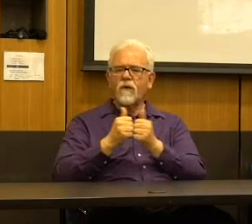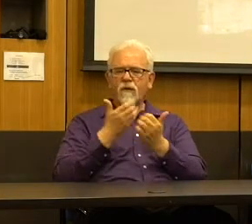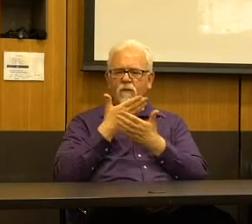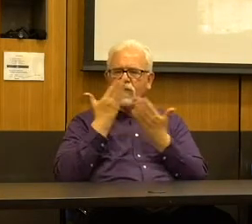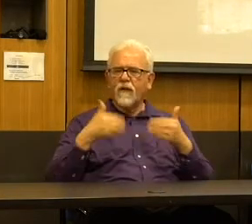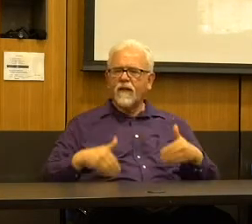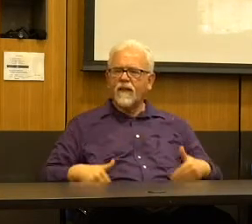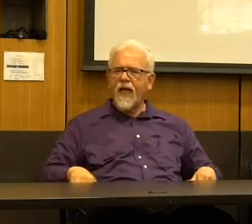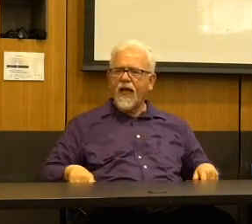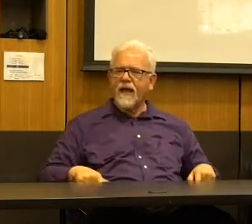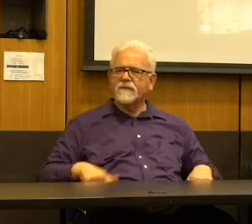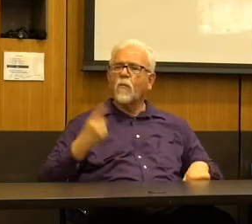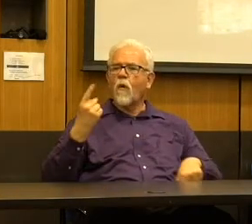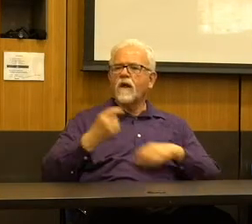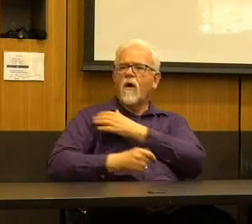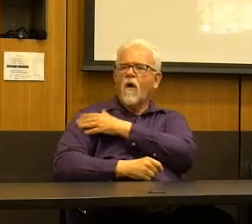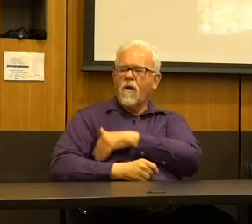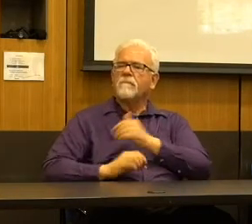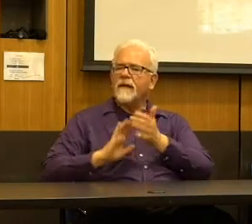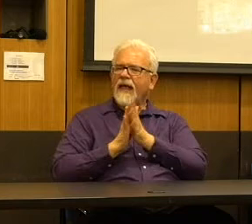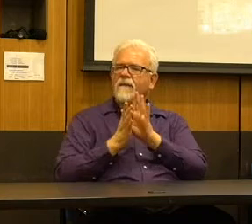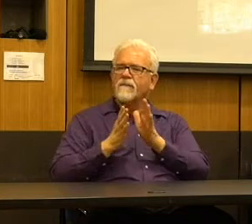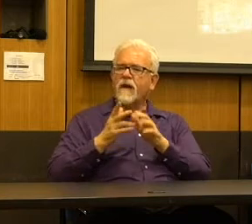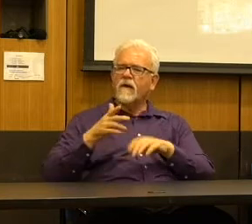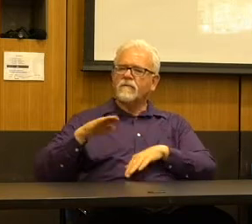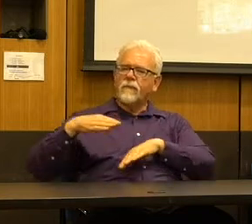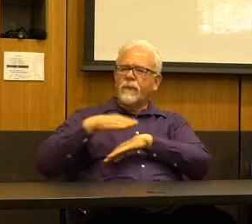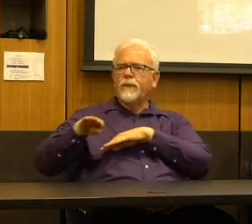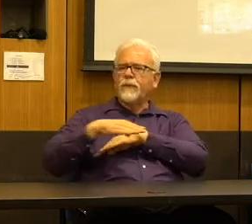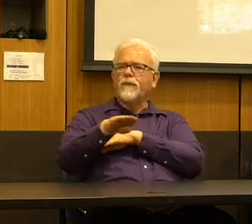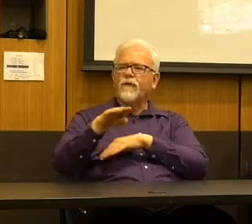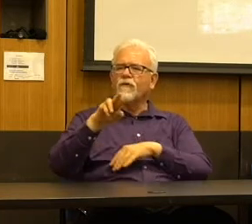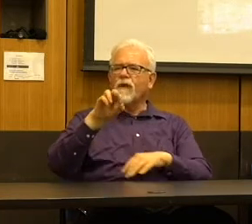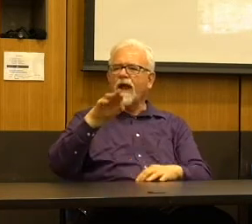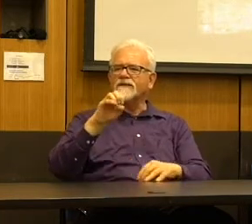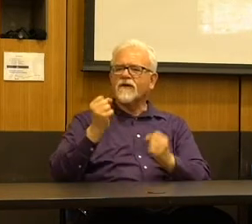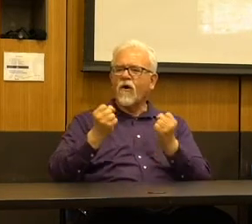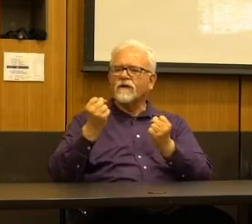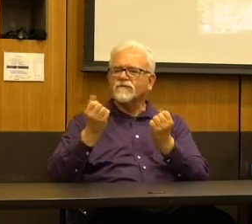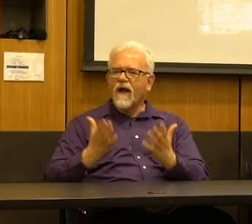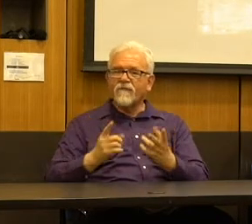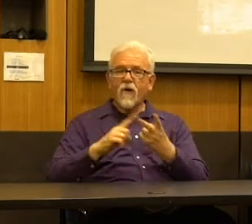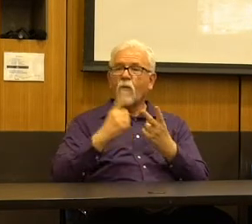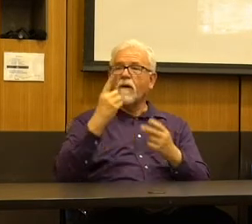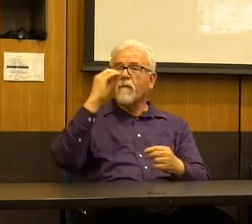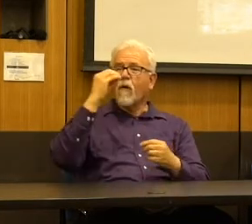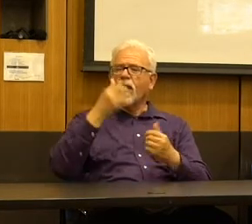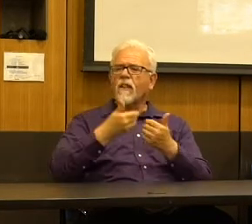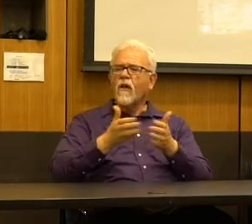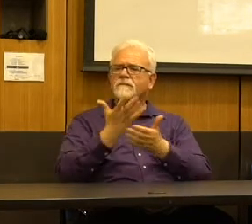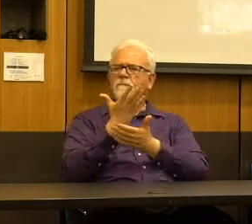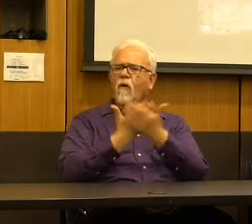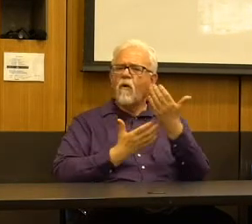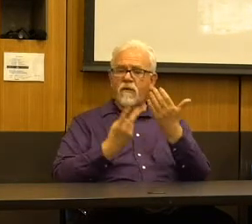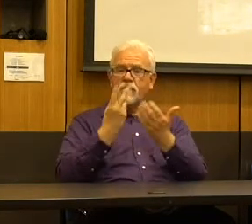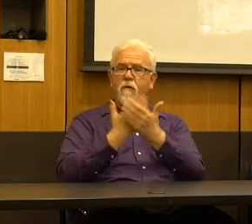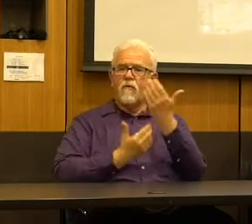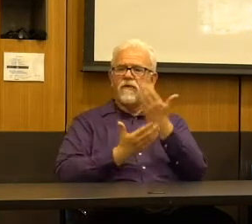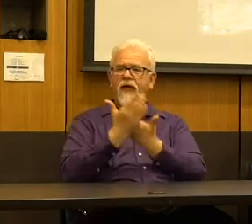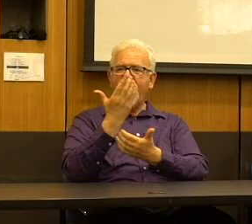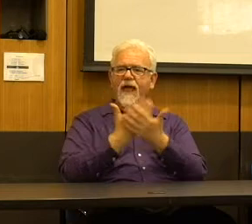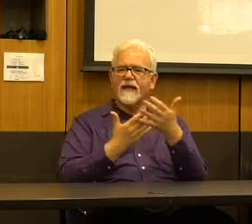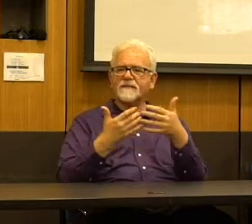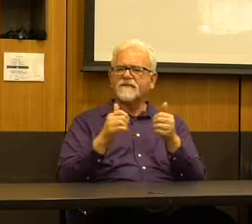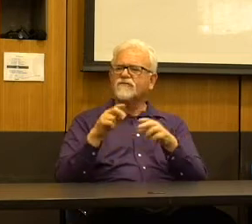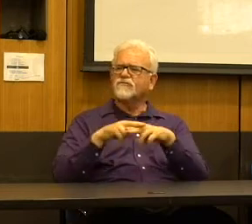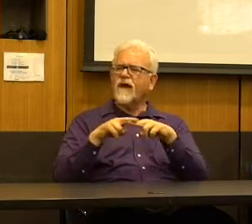and one arm, who became a race car driver. There was also a boy who had lost both his hands in a train accident, and he went